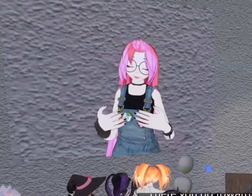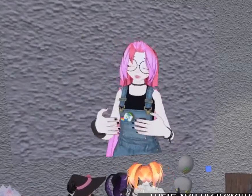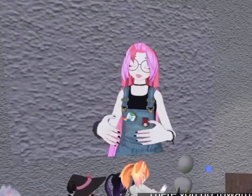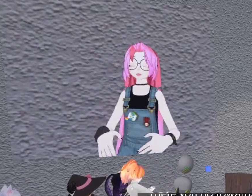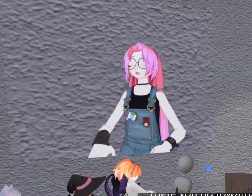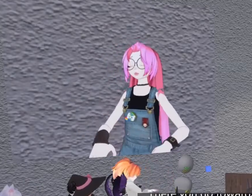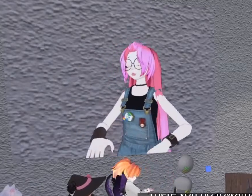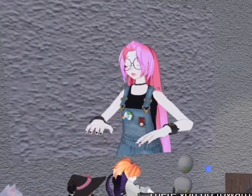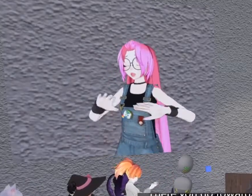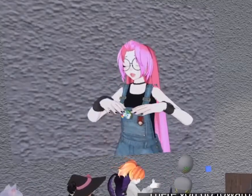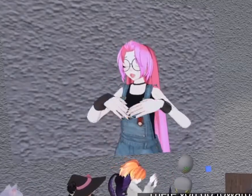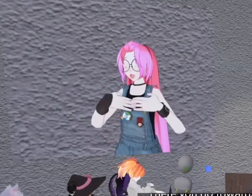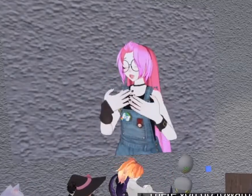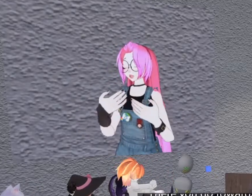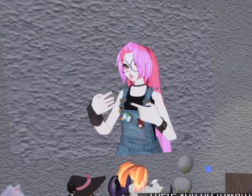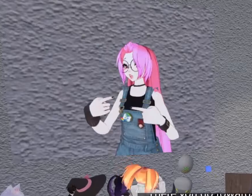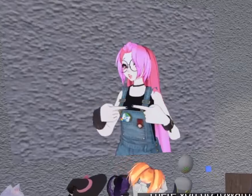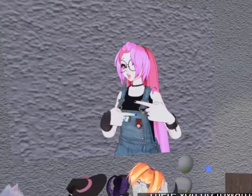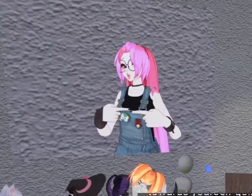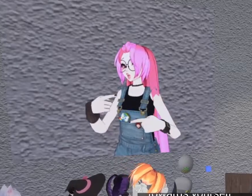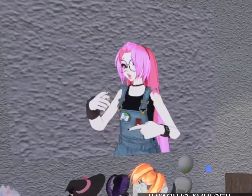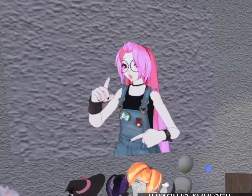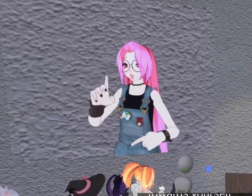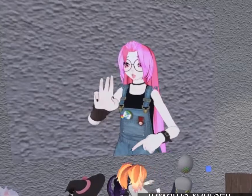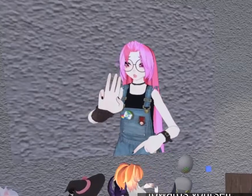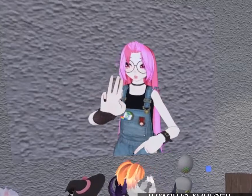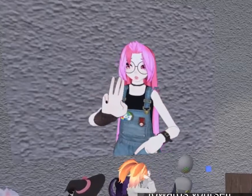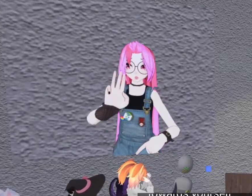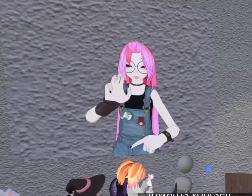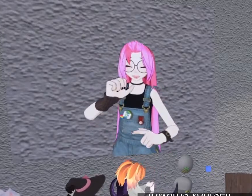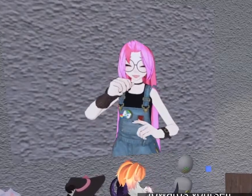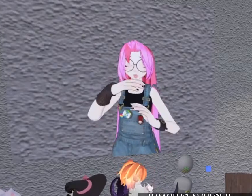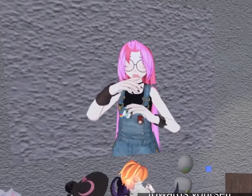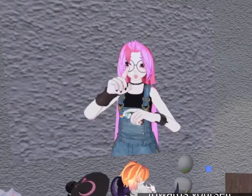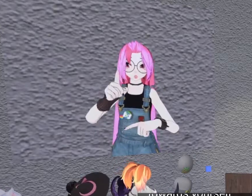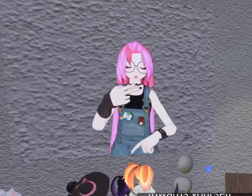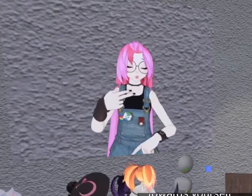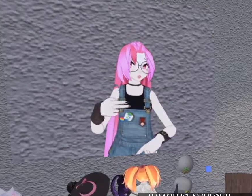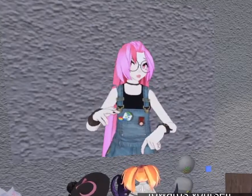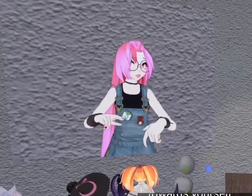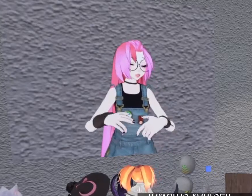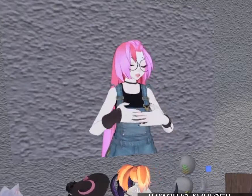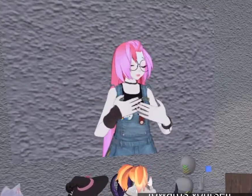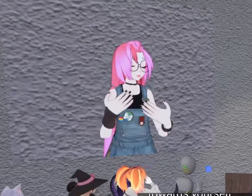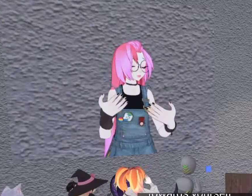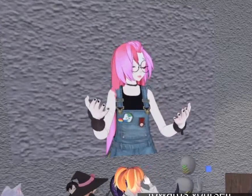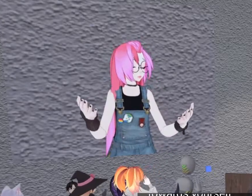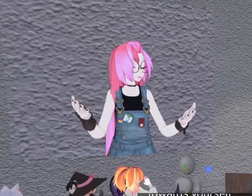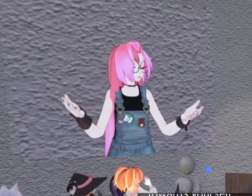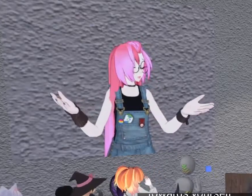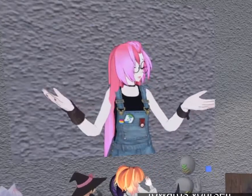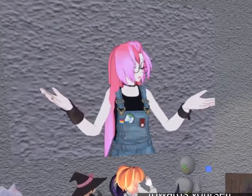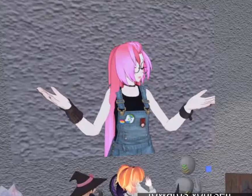Good. How do you sign water? How do you sign that?